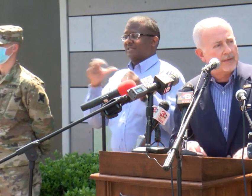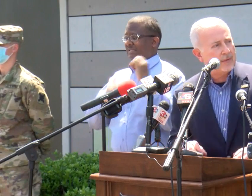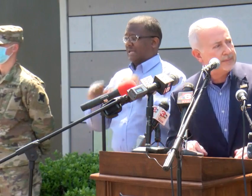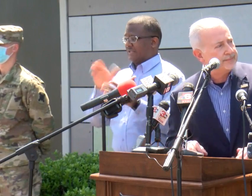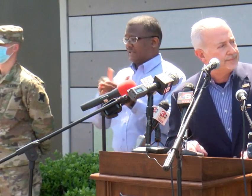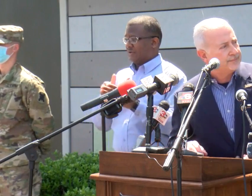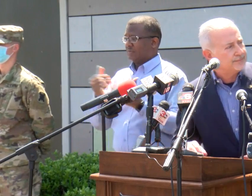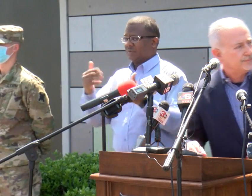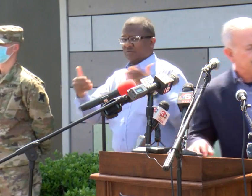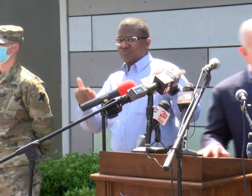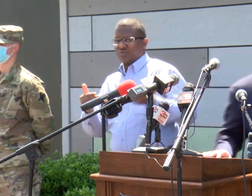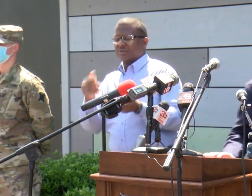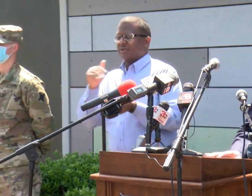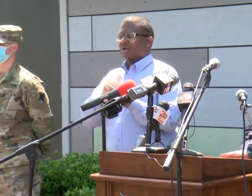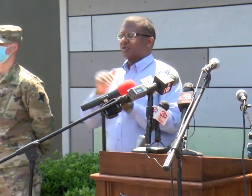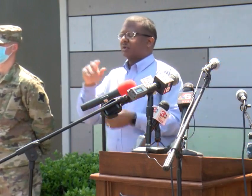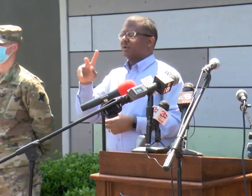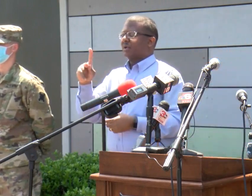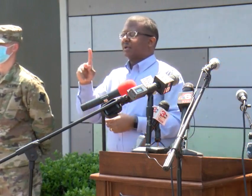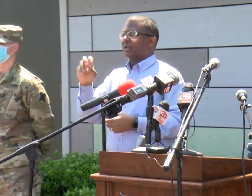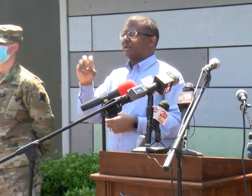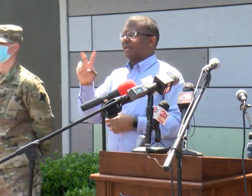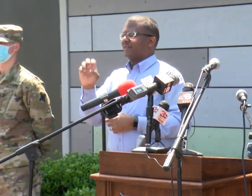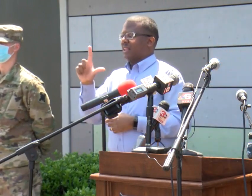Dr. Kevel.